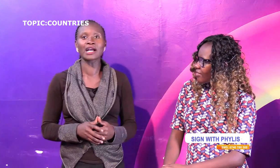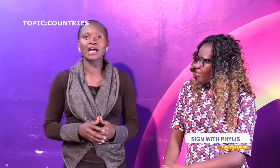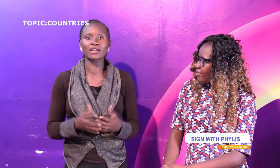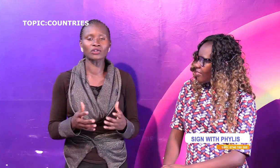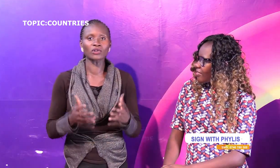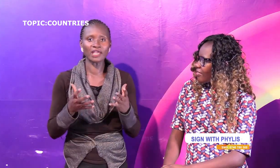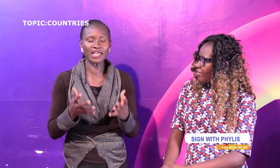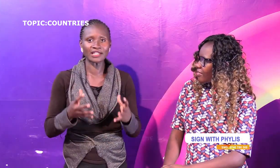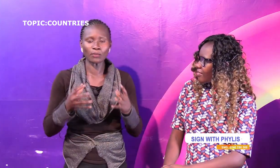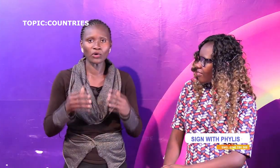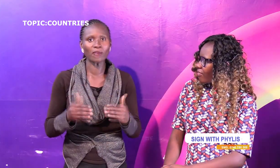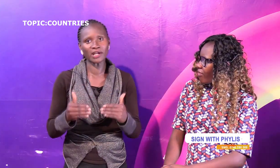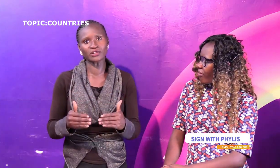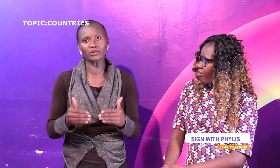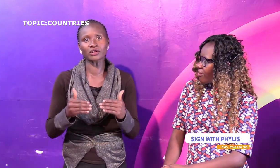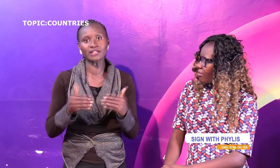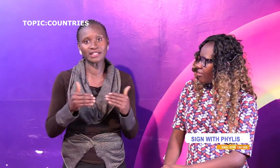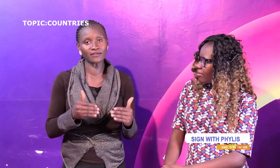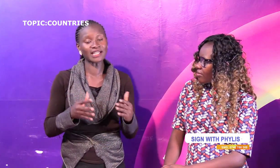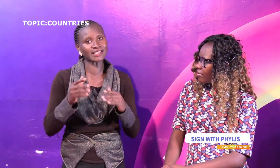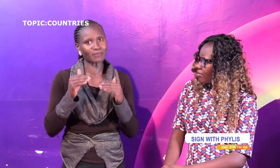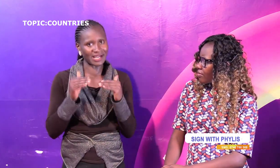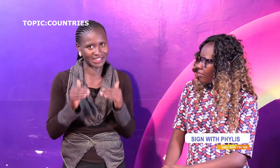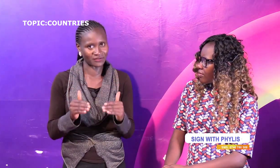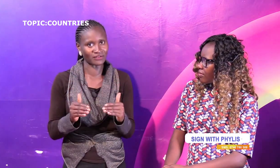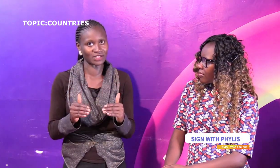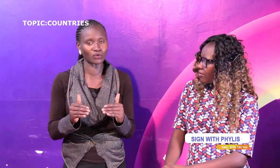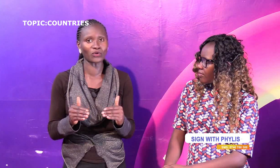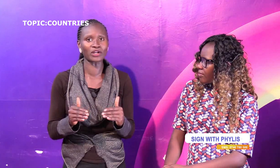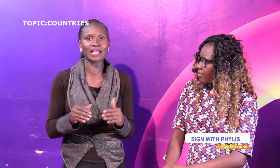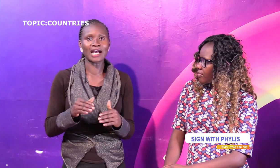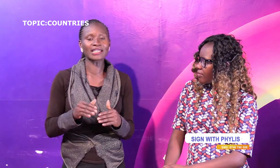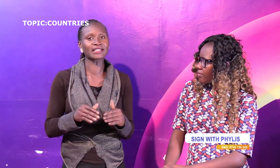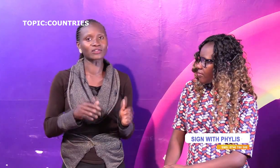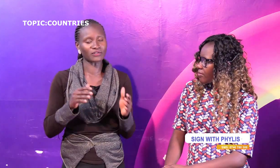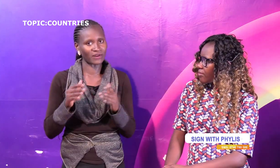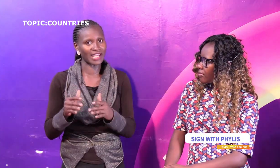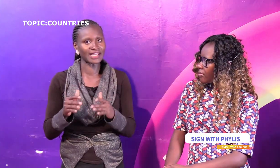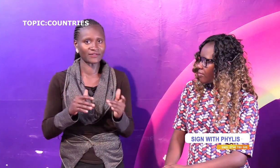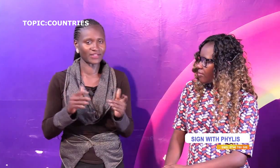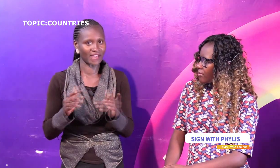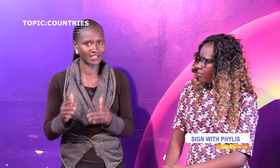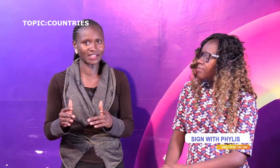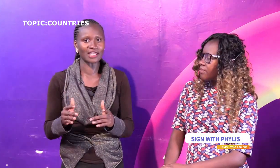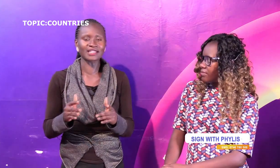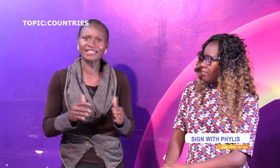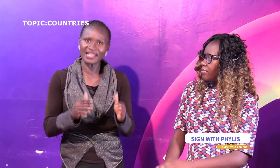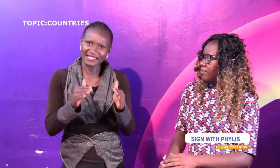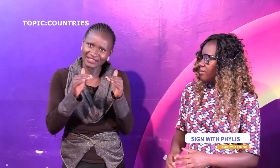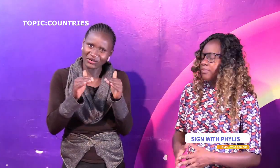also here, the program runs on TV. That is Imani TV, first of all. That is on Friday, 7:30. Just go there, just